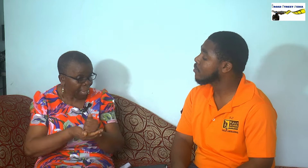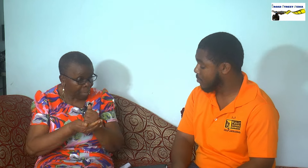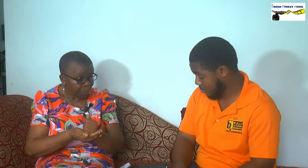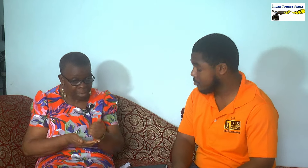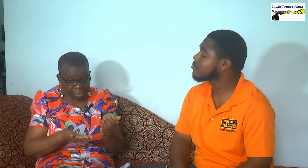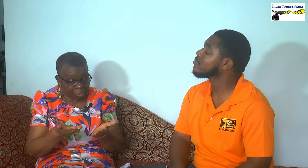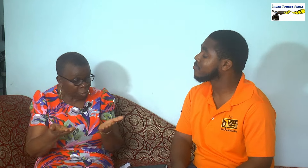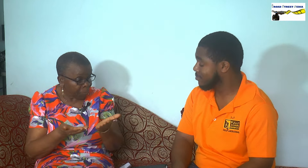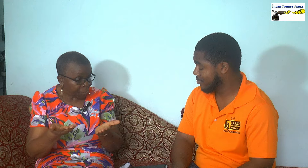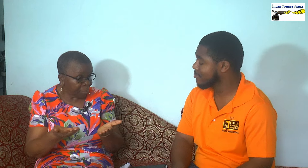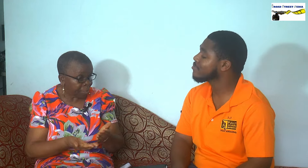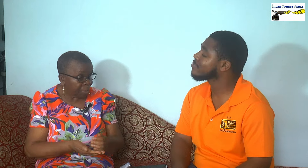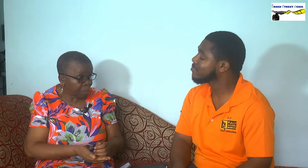help and the services.